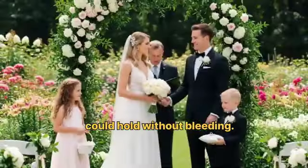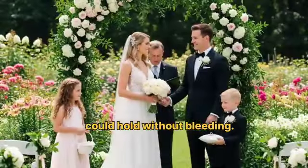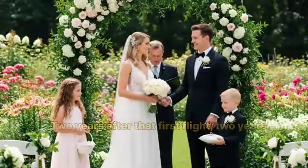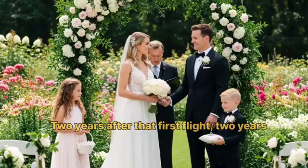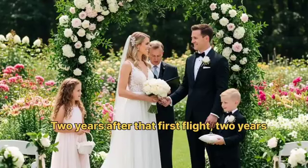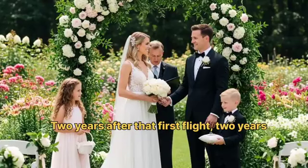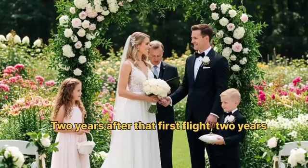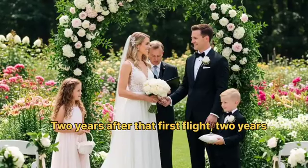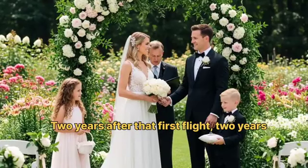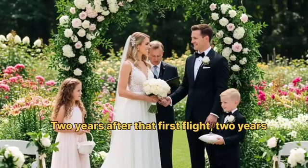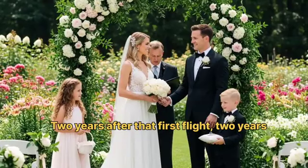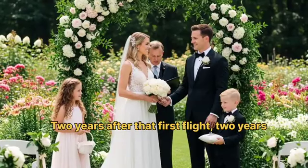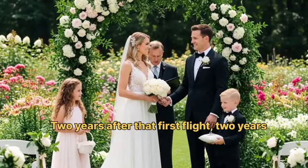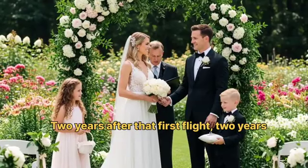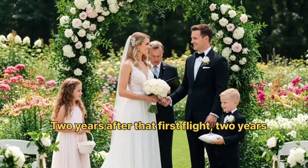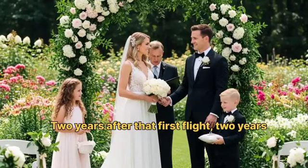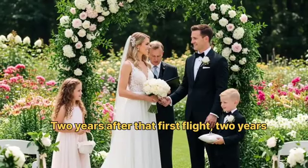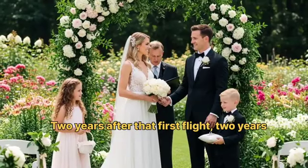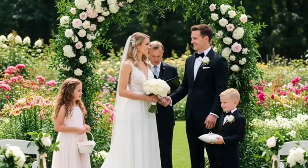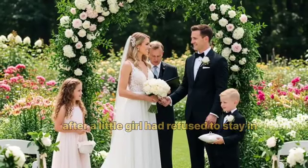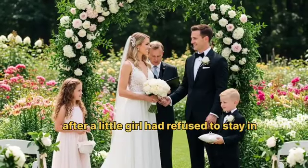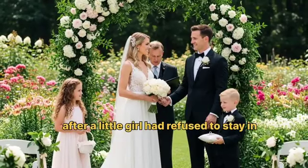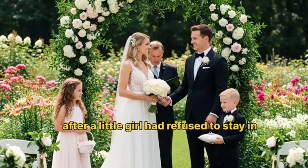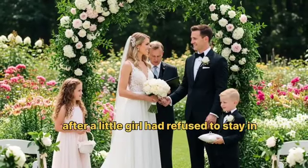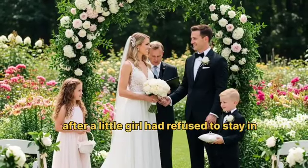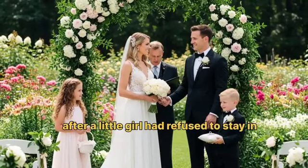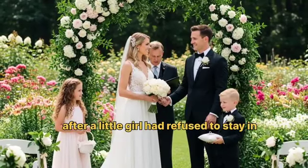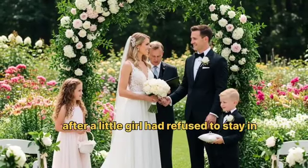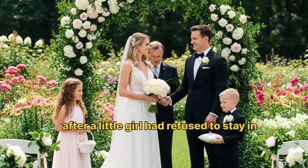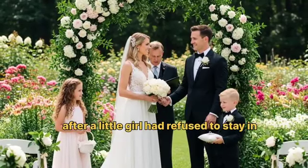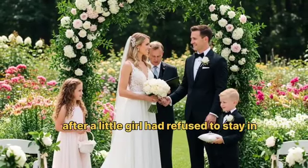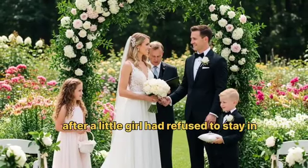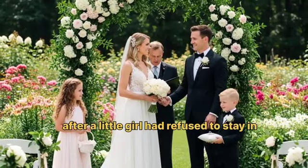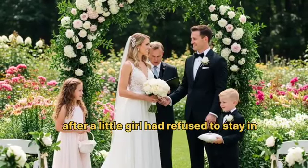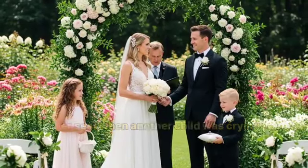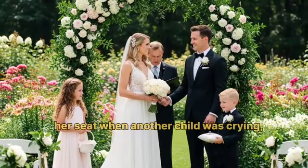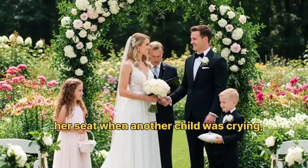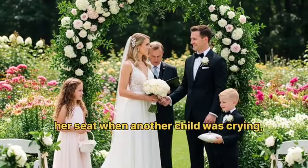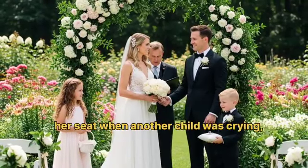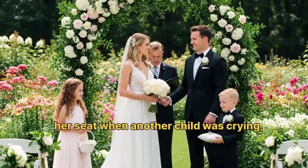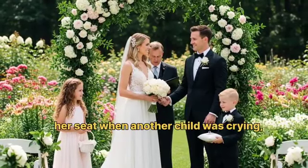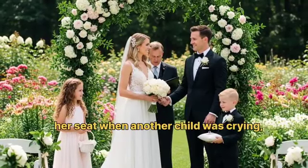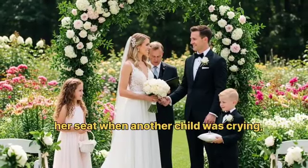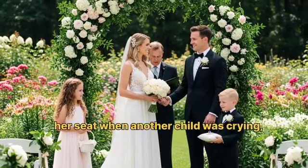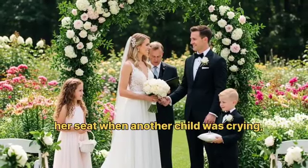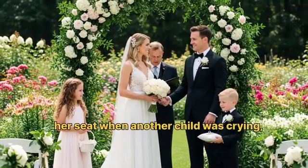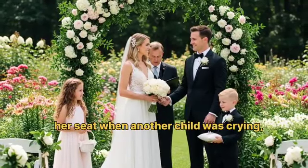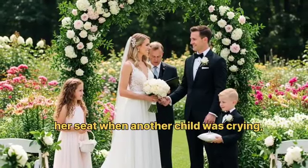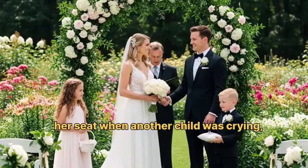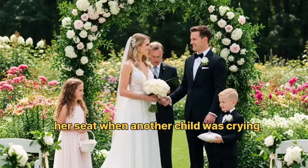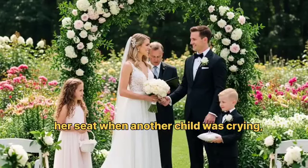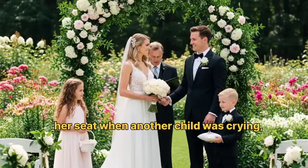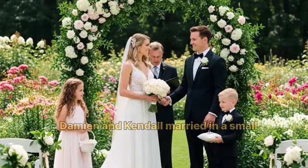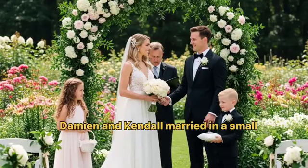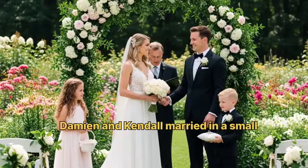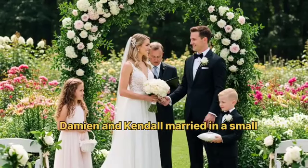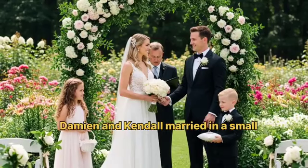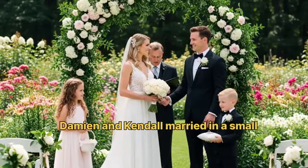2 years after that first flight, 2 years after a little girl had refused to stay in her seat when another child was crying, Damien and